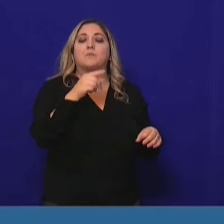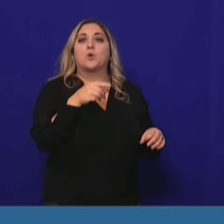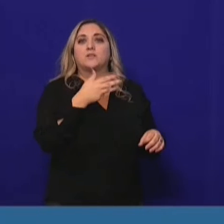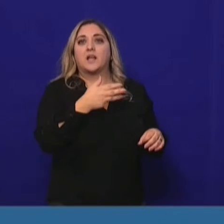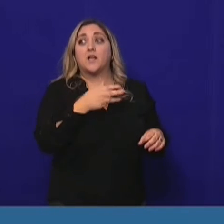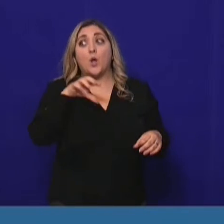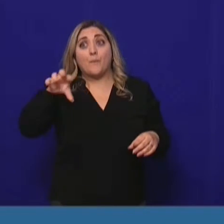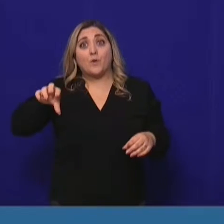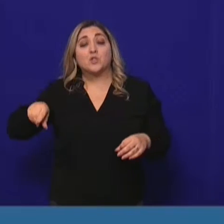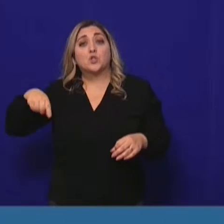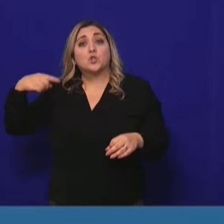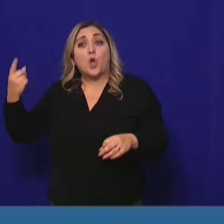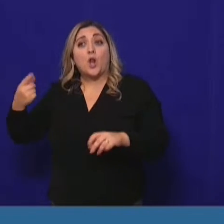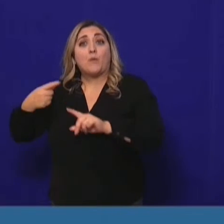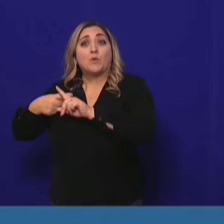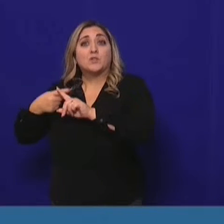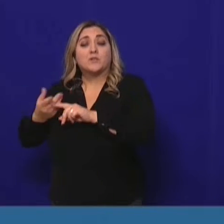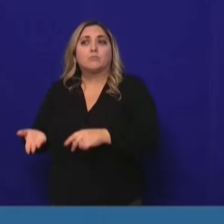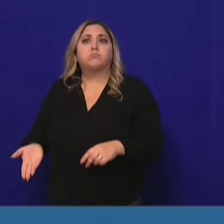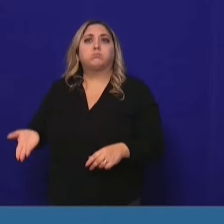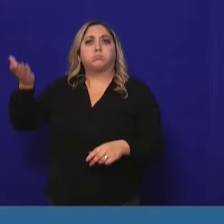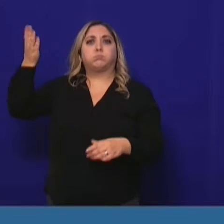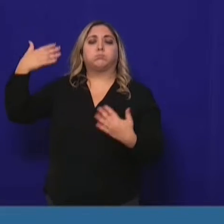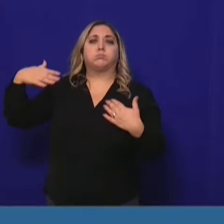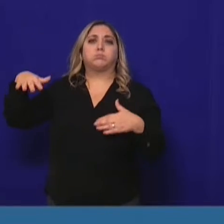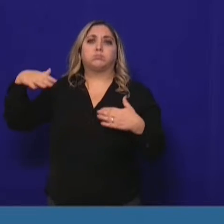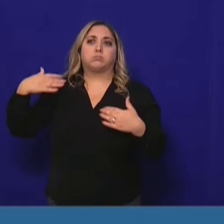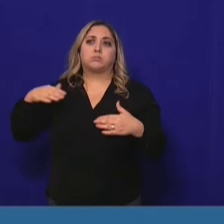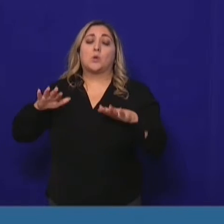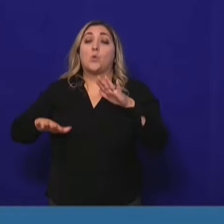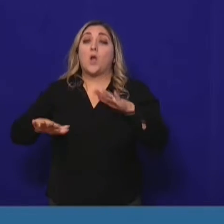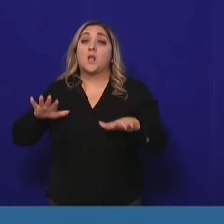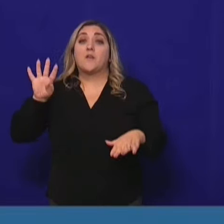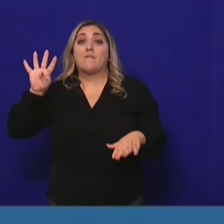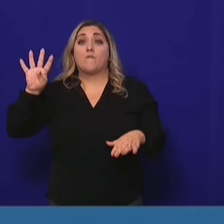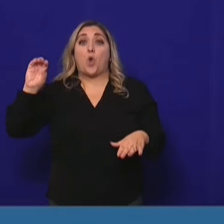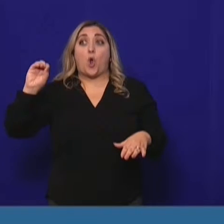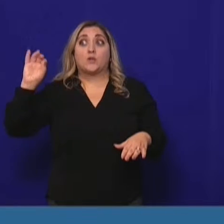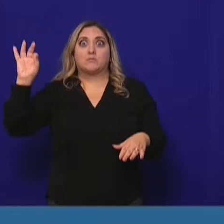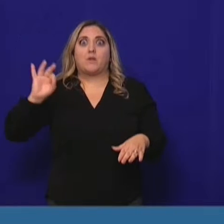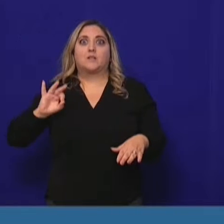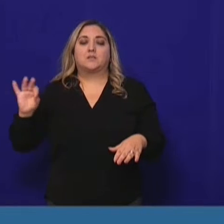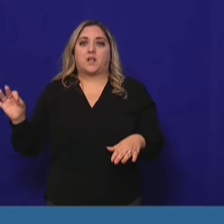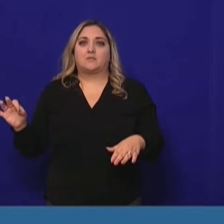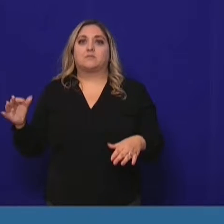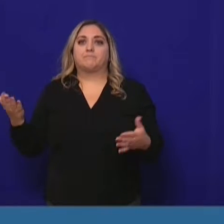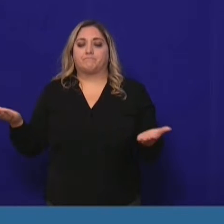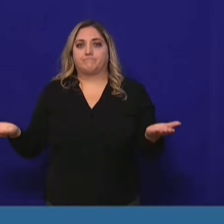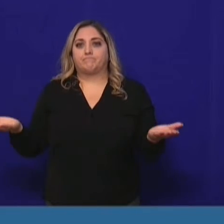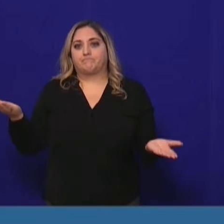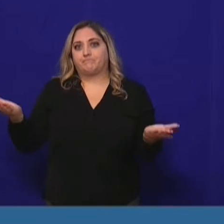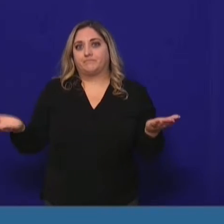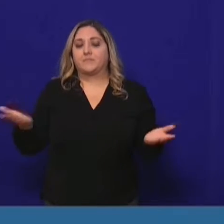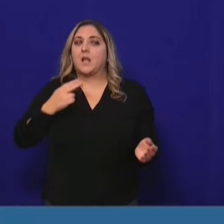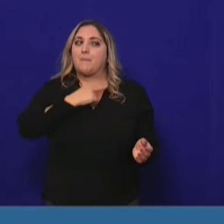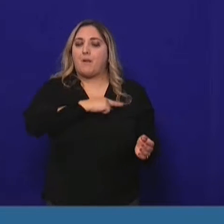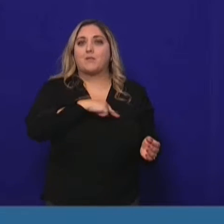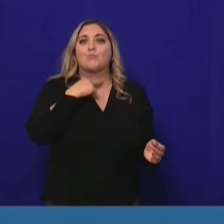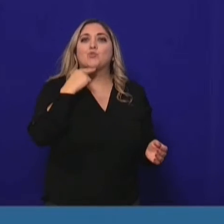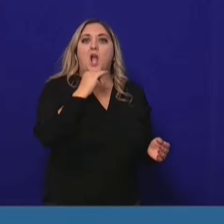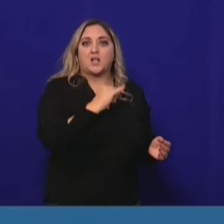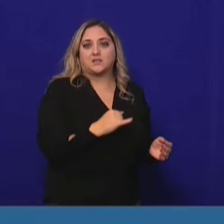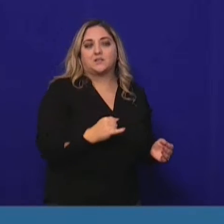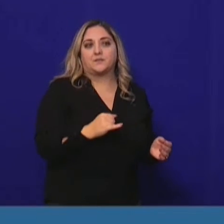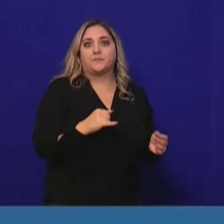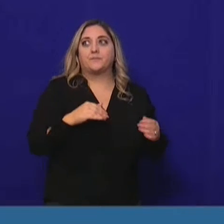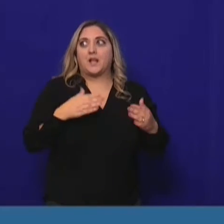3.9. Għandna pajjiżi oħrajn li għandhom positivity rate li għolja ħafna, anke minnhom li qegħdin fuq minn 40. U allura aħna